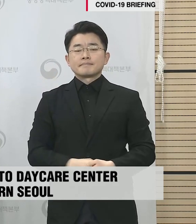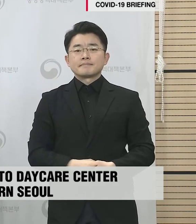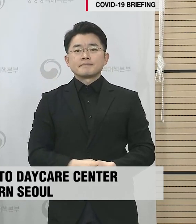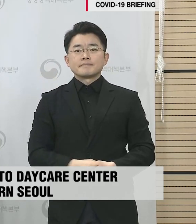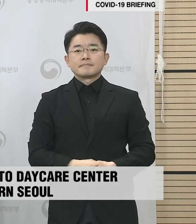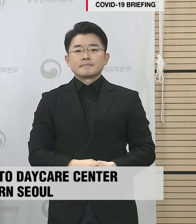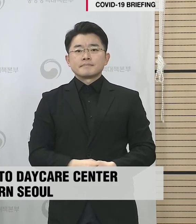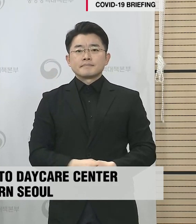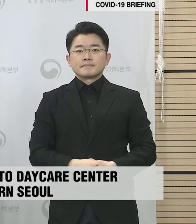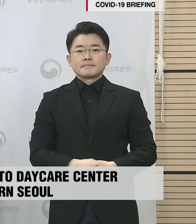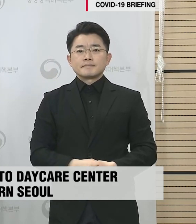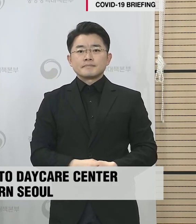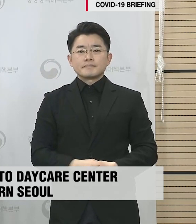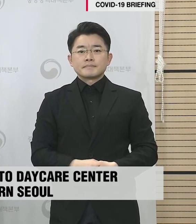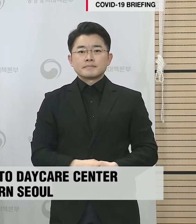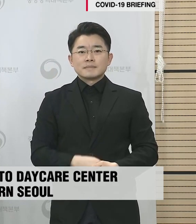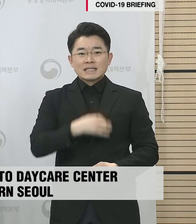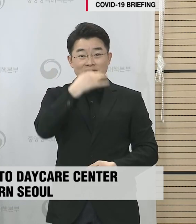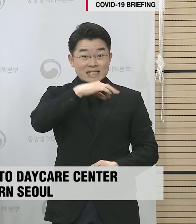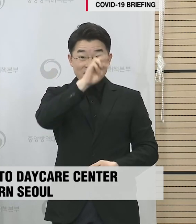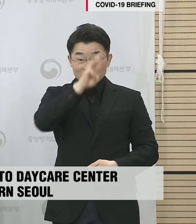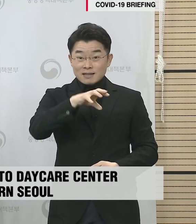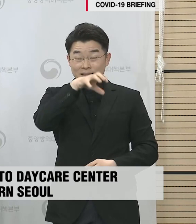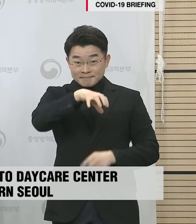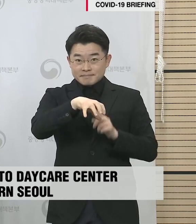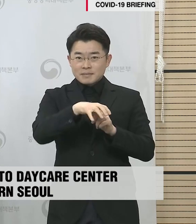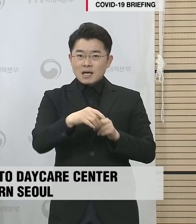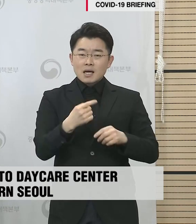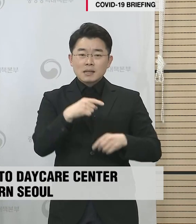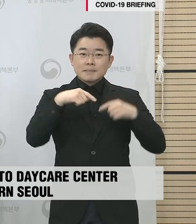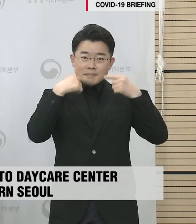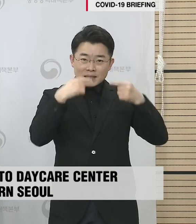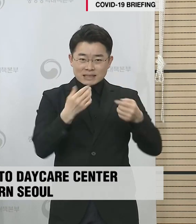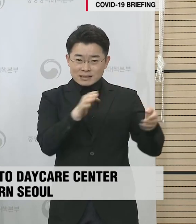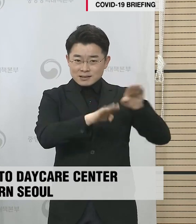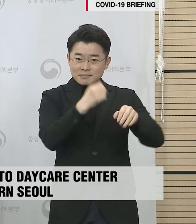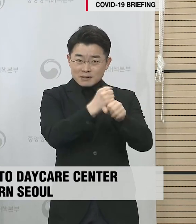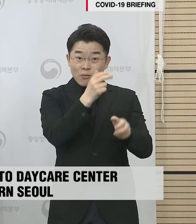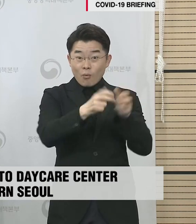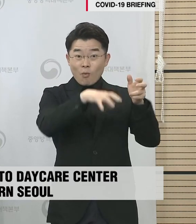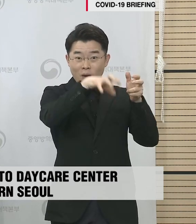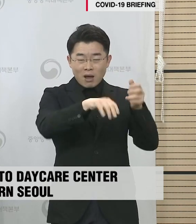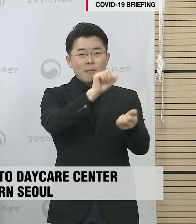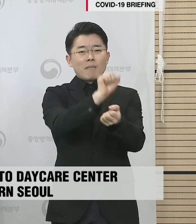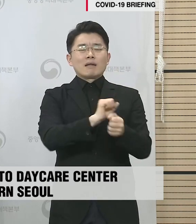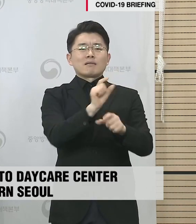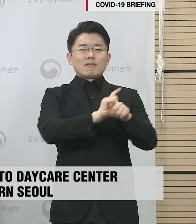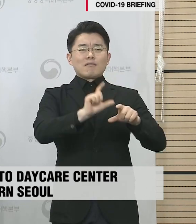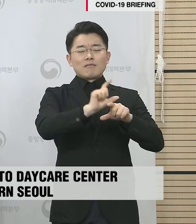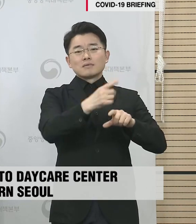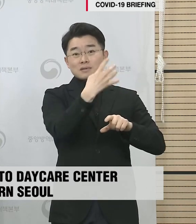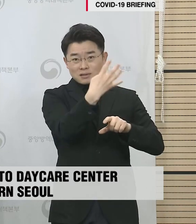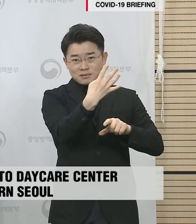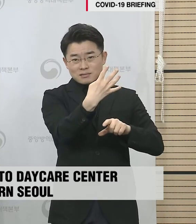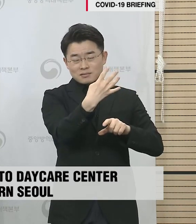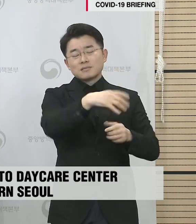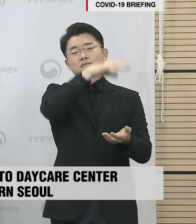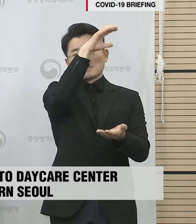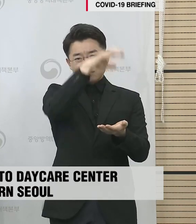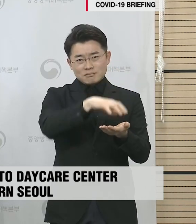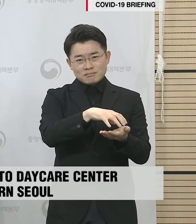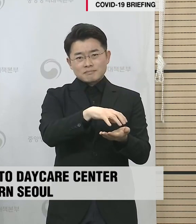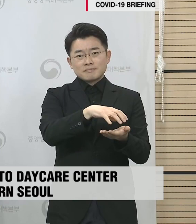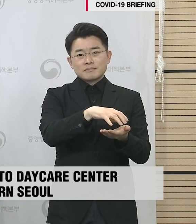and a total of 11 people have been confirmed to date. And in Icheon City, in relation to a box manufacturing plant, we have